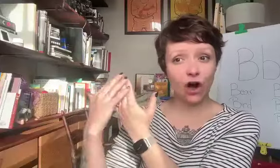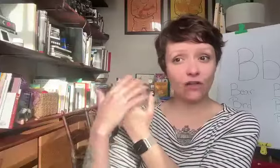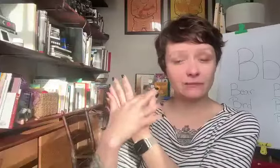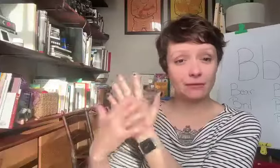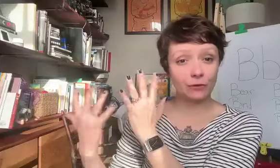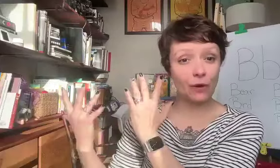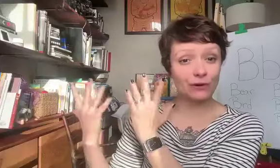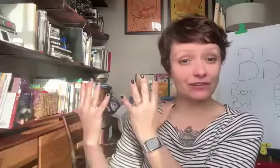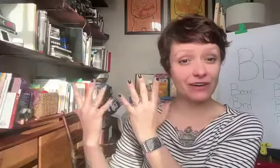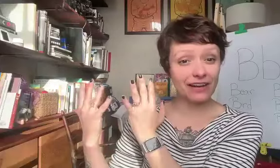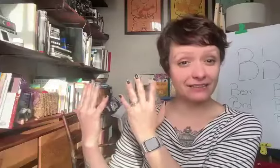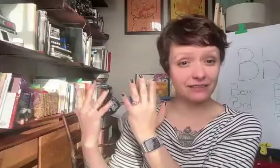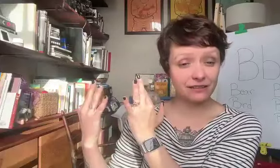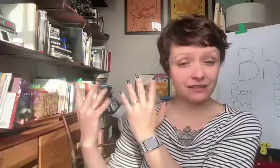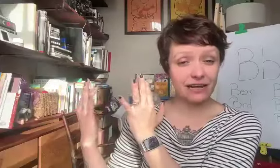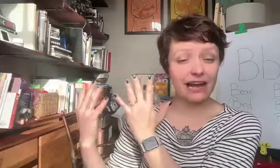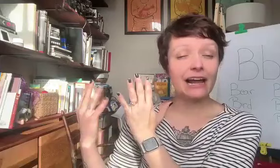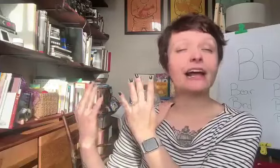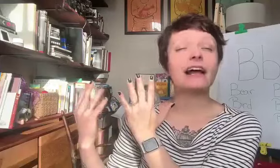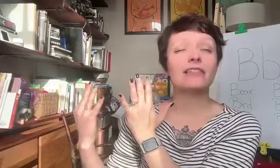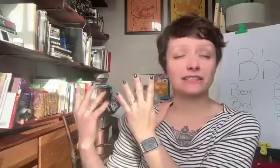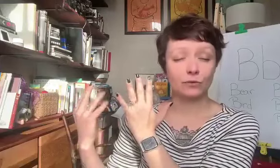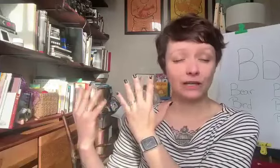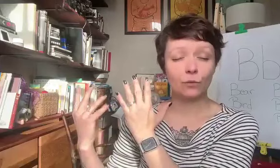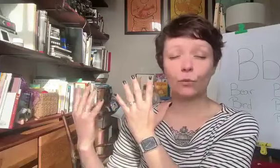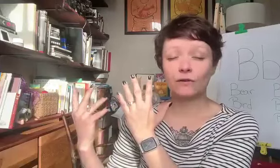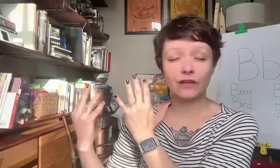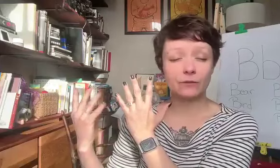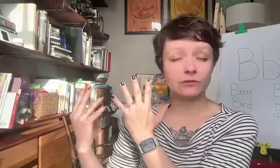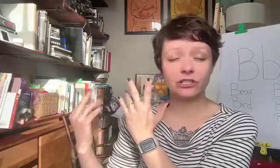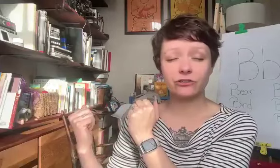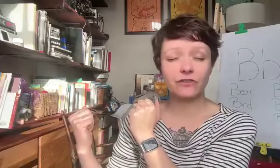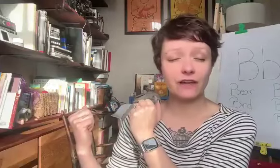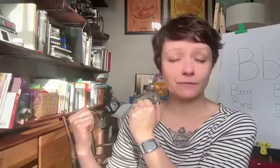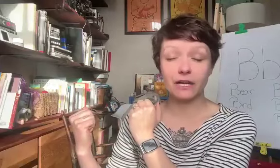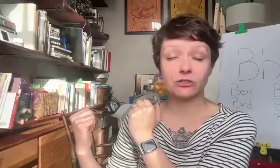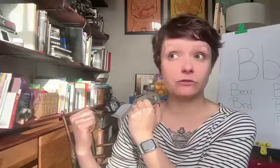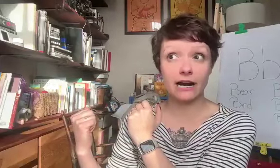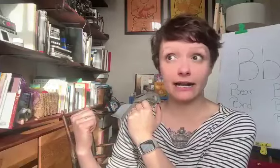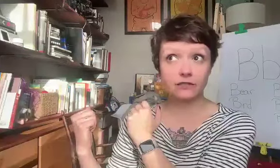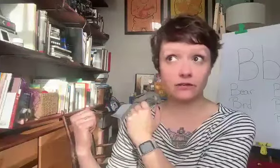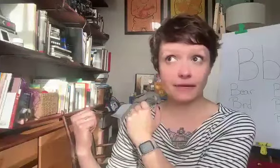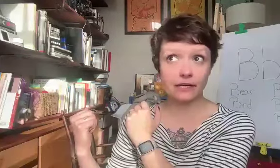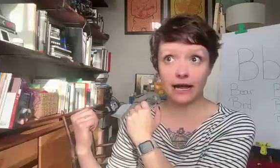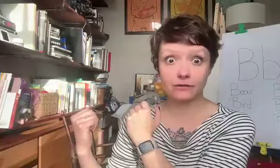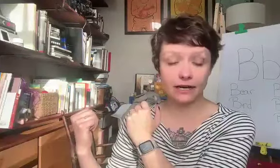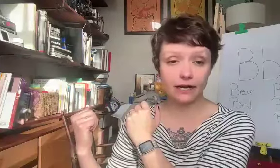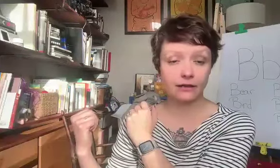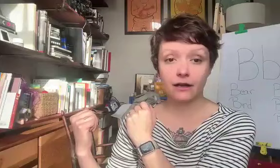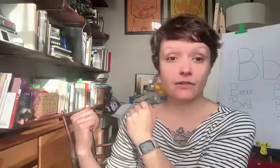all these people in a row when you're at the very end. This is a really wonderful thing when those children think that because you do not answer them in a nanosecond, that